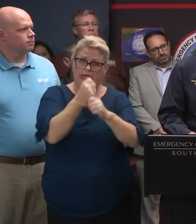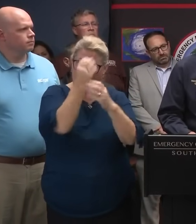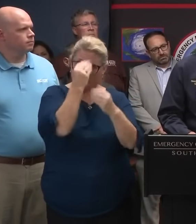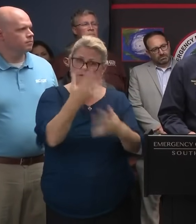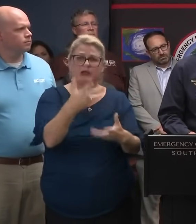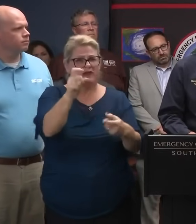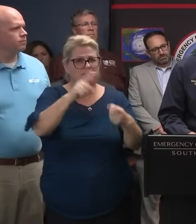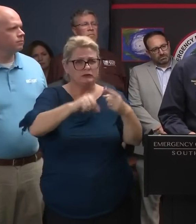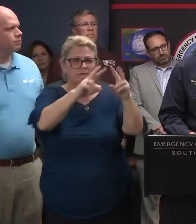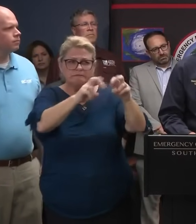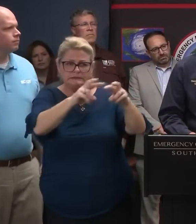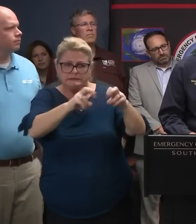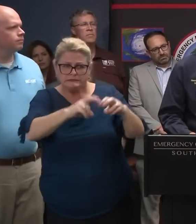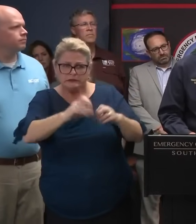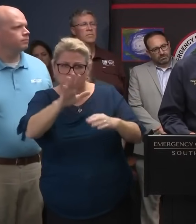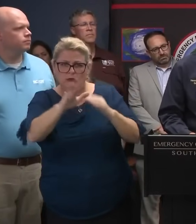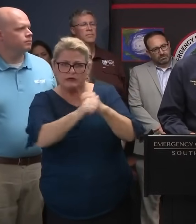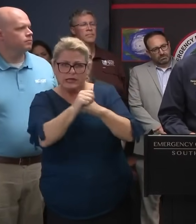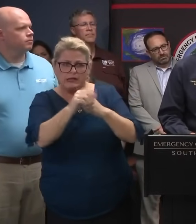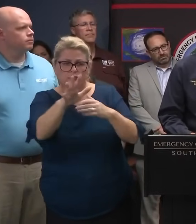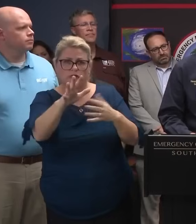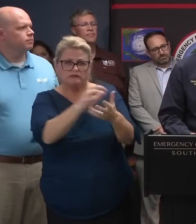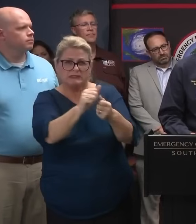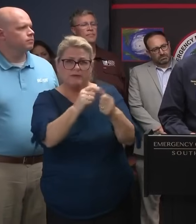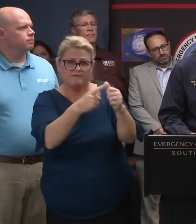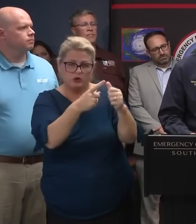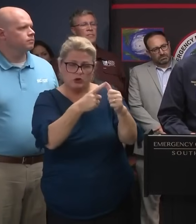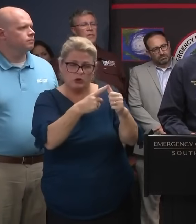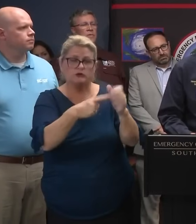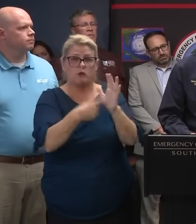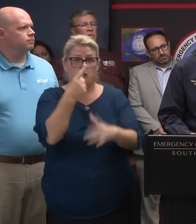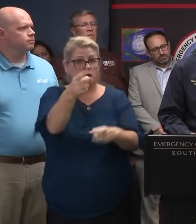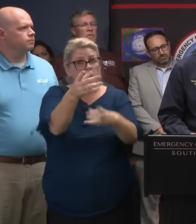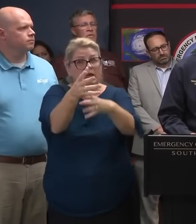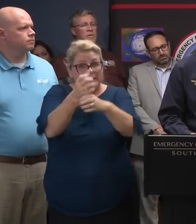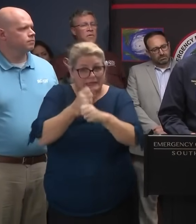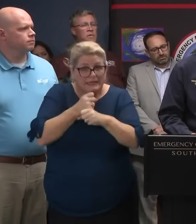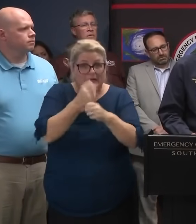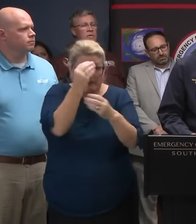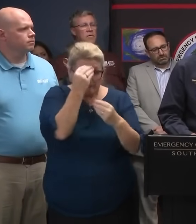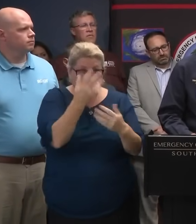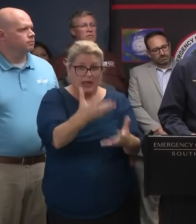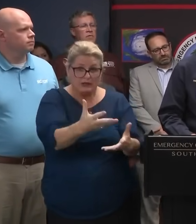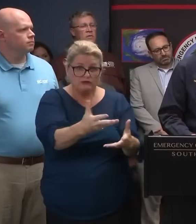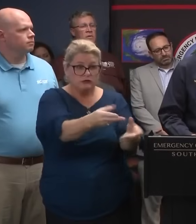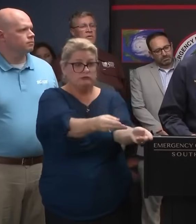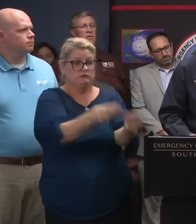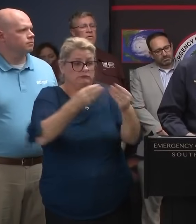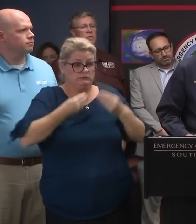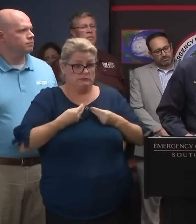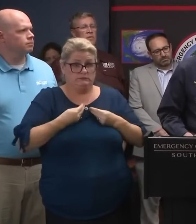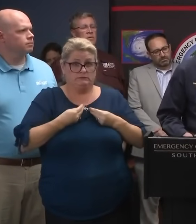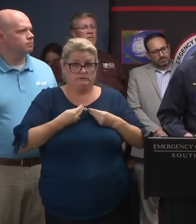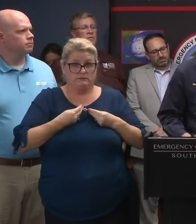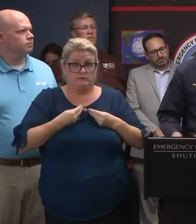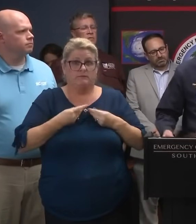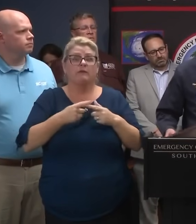little while to assess the damages, but once we get that once you get that information, and then we have that